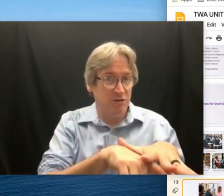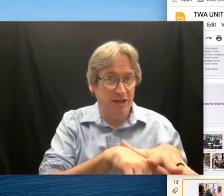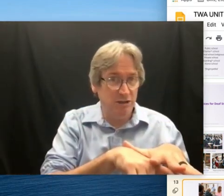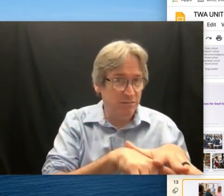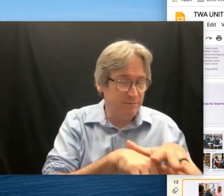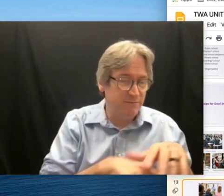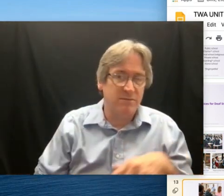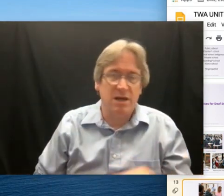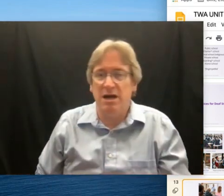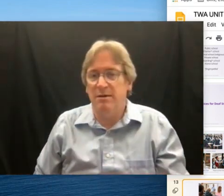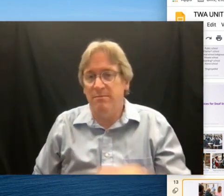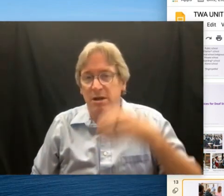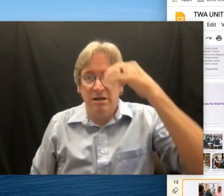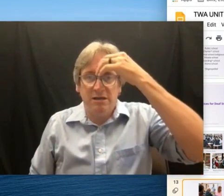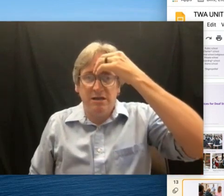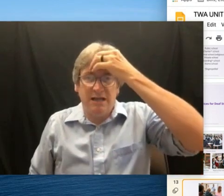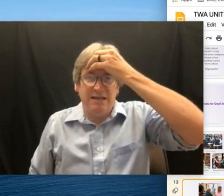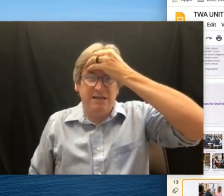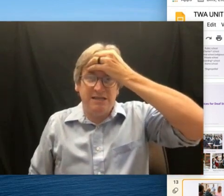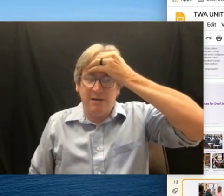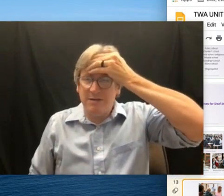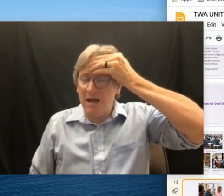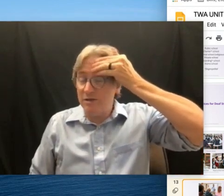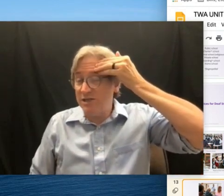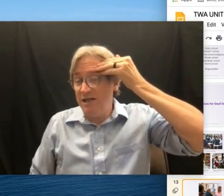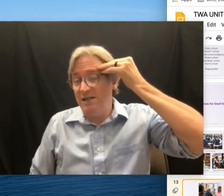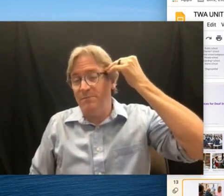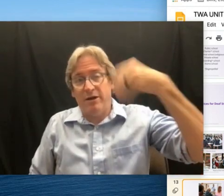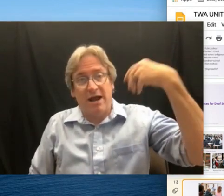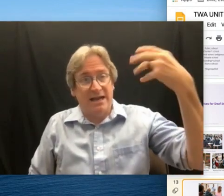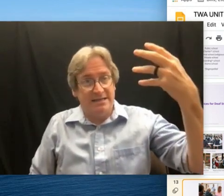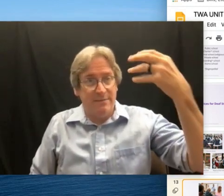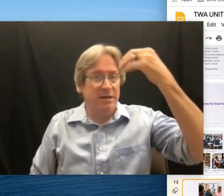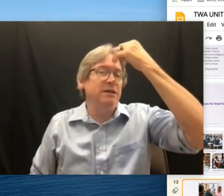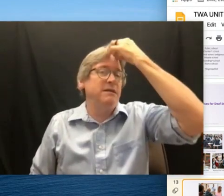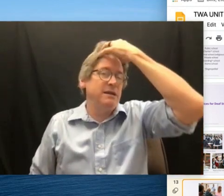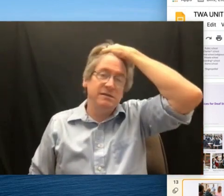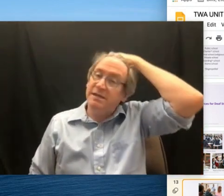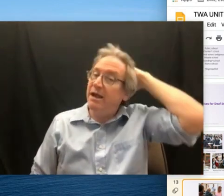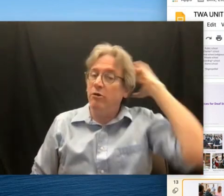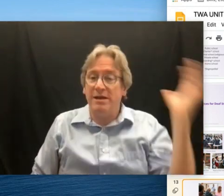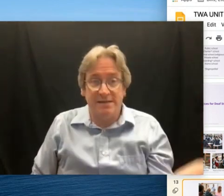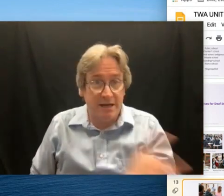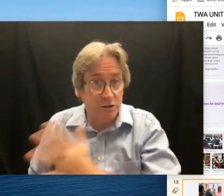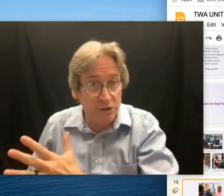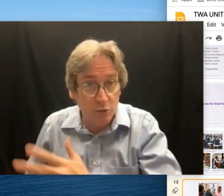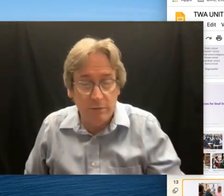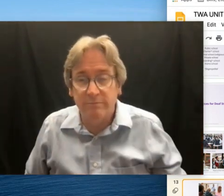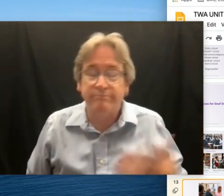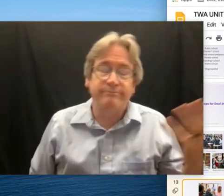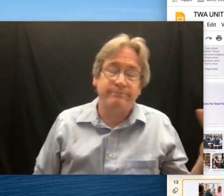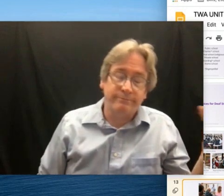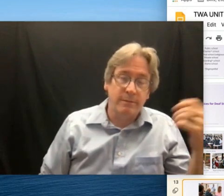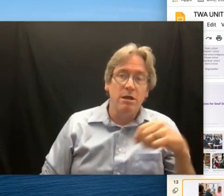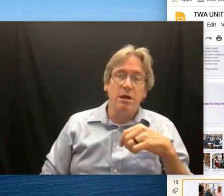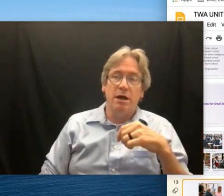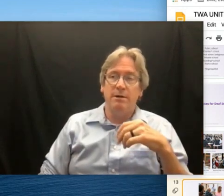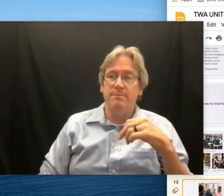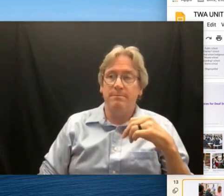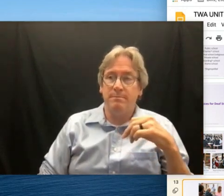best situation. They sometimes are seen as better academically than, say, a residential school.